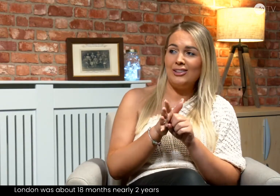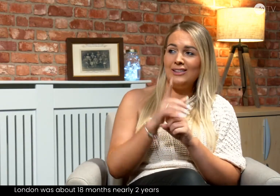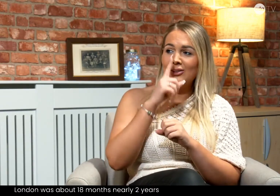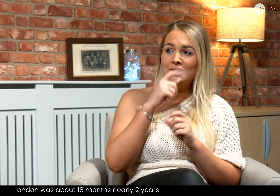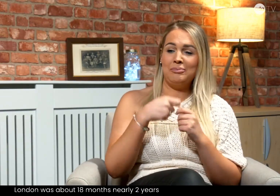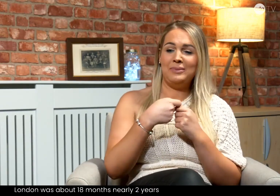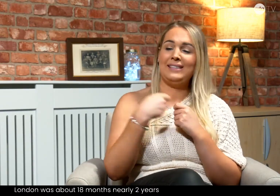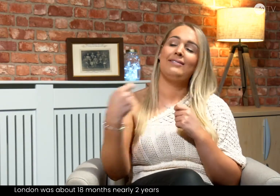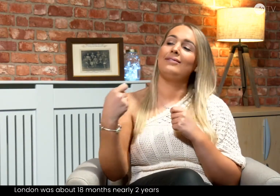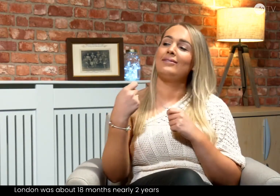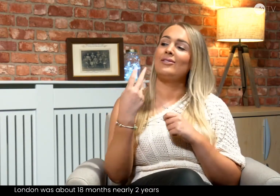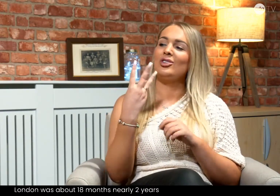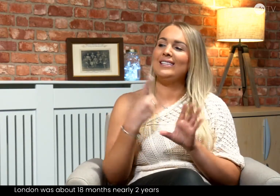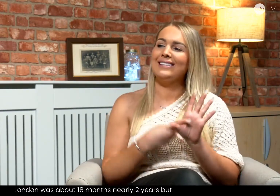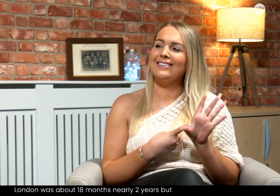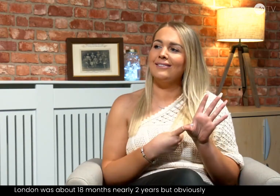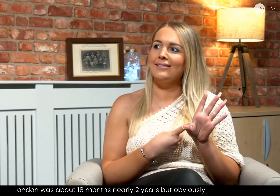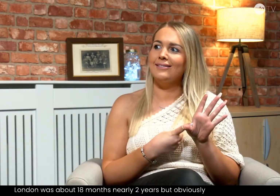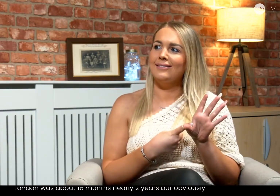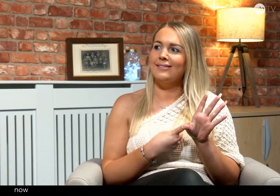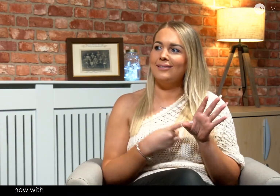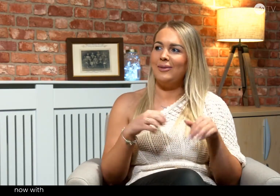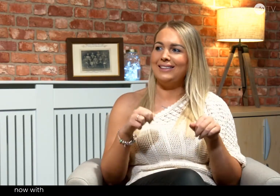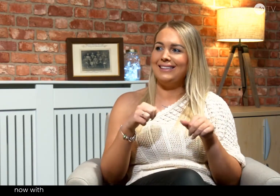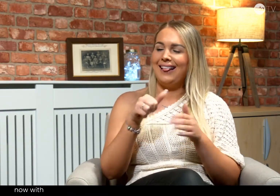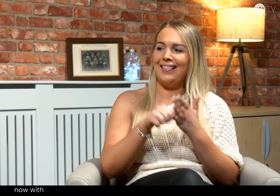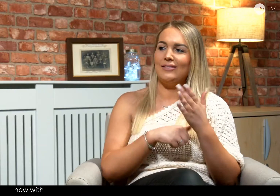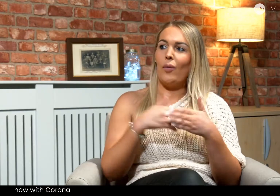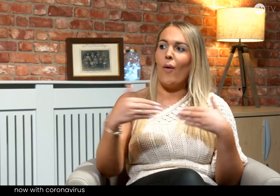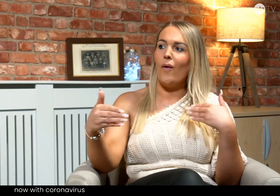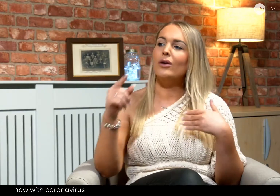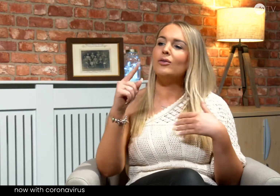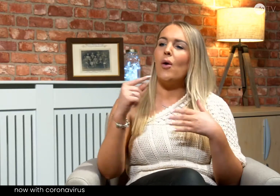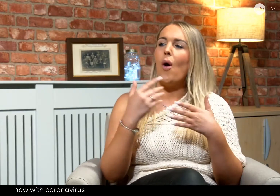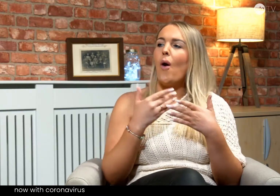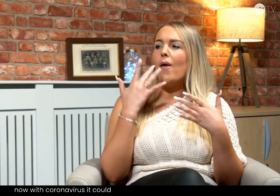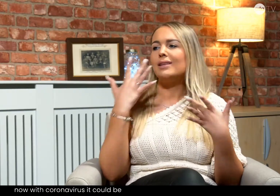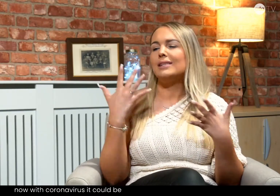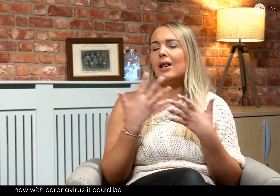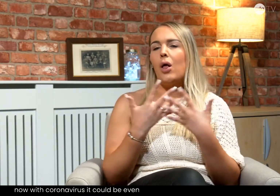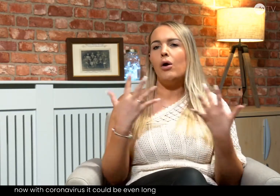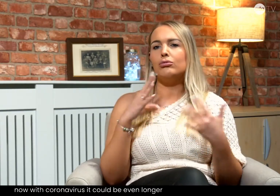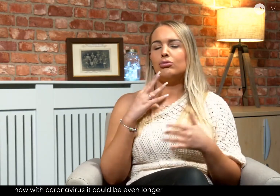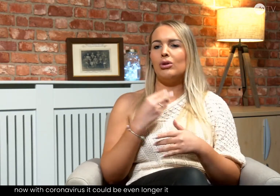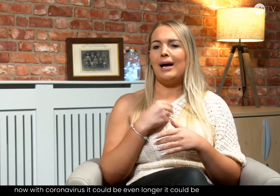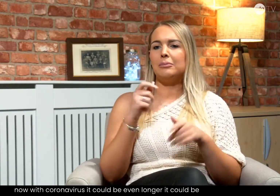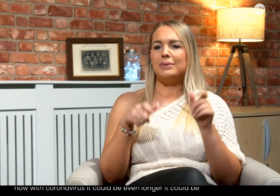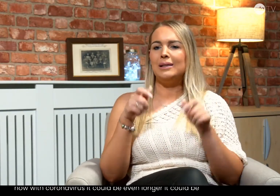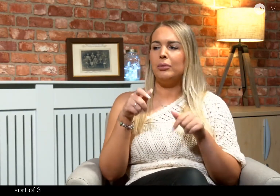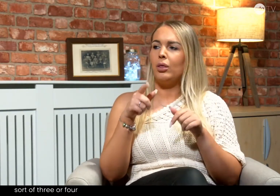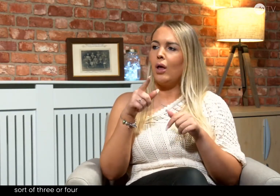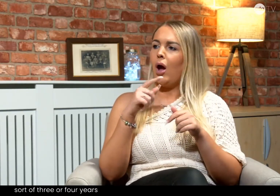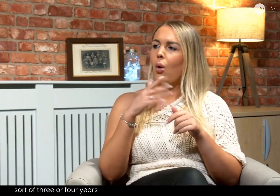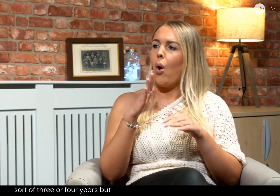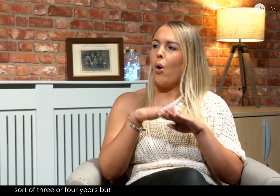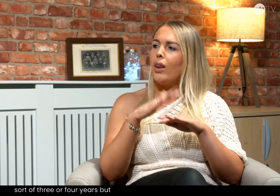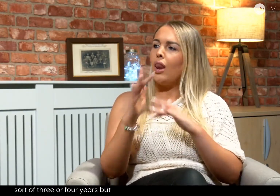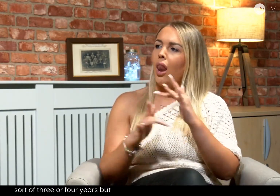But obviously now with coronavirus, it could be even longer. It could be sort of 3 or 4 years. But I know that a lot of